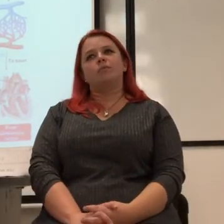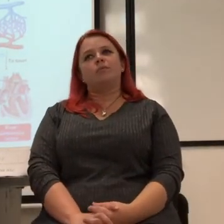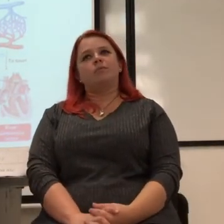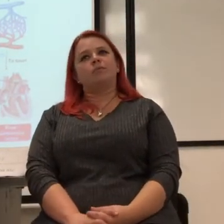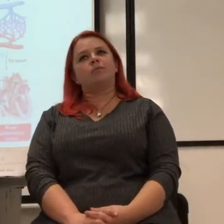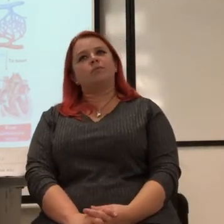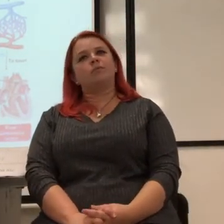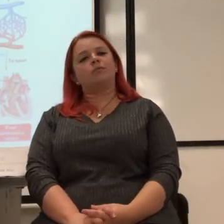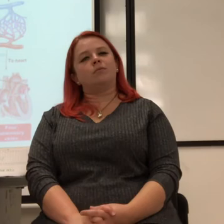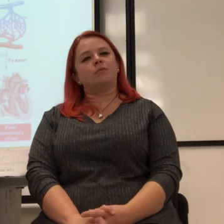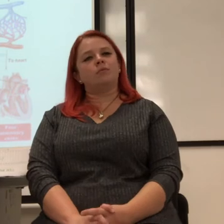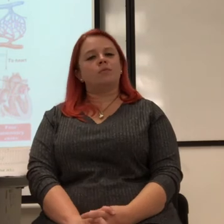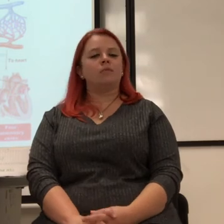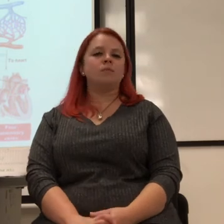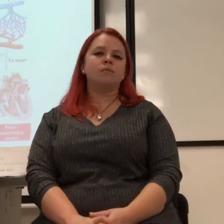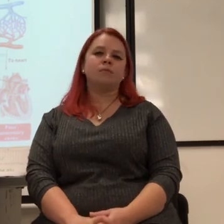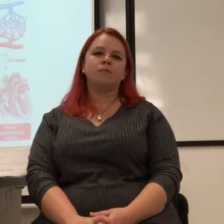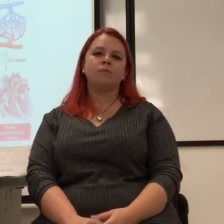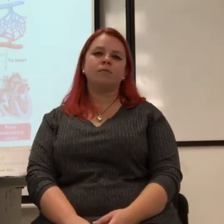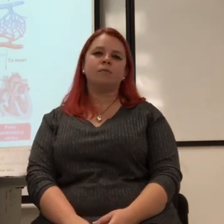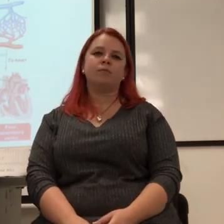So open.